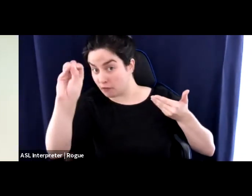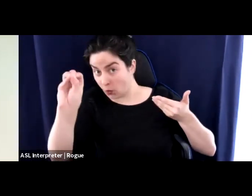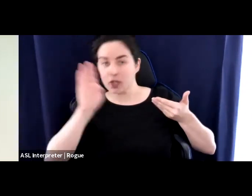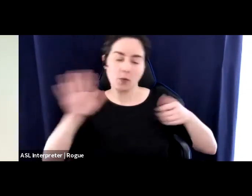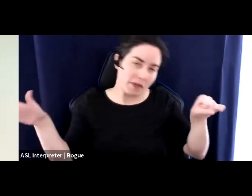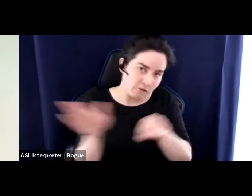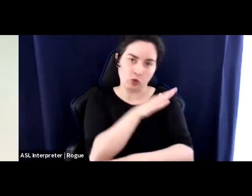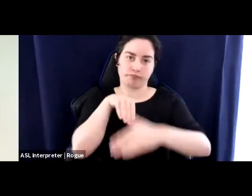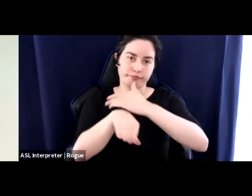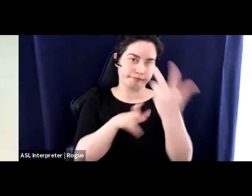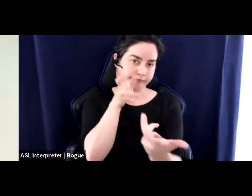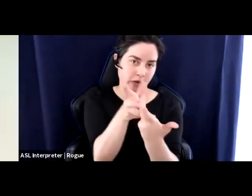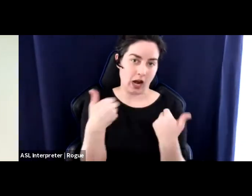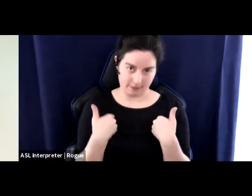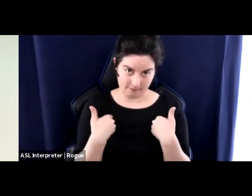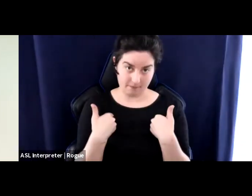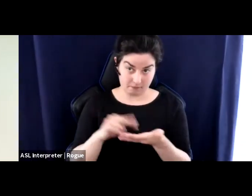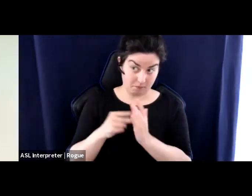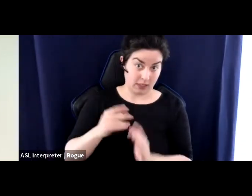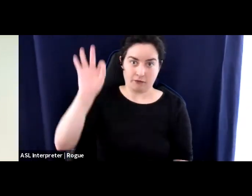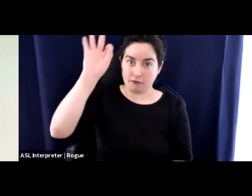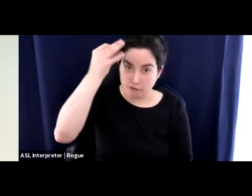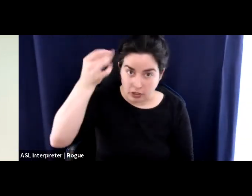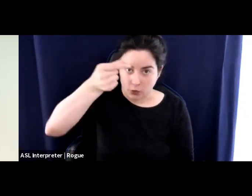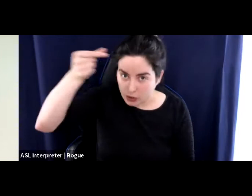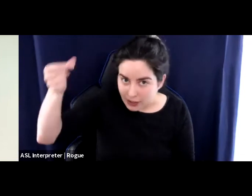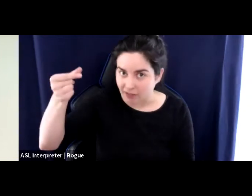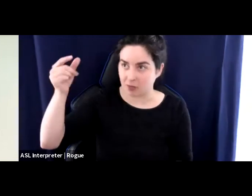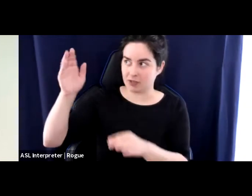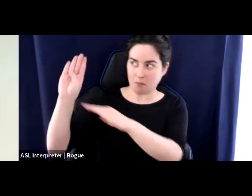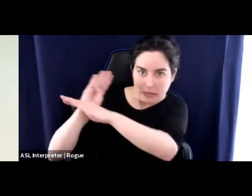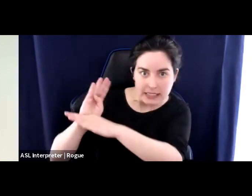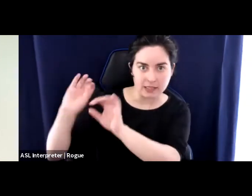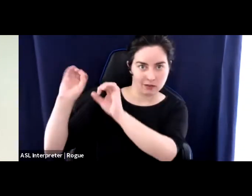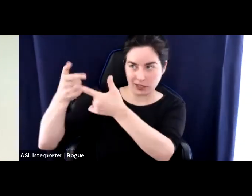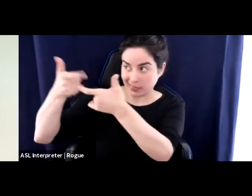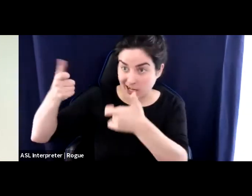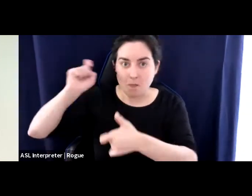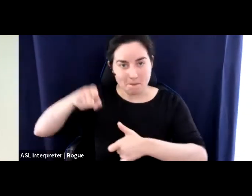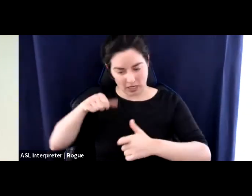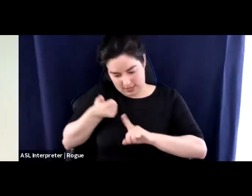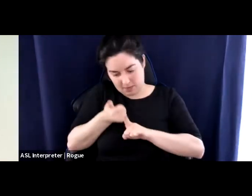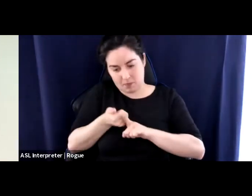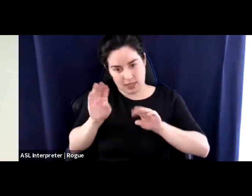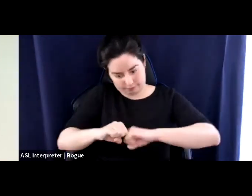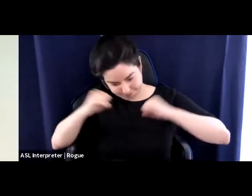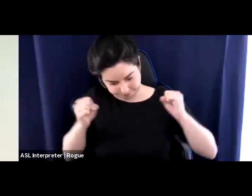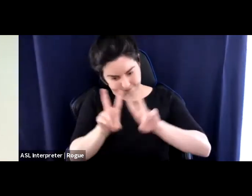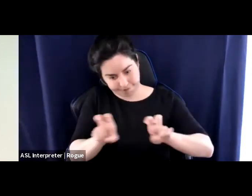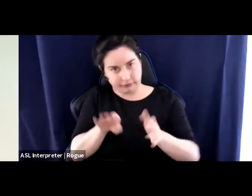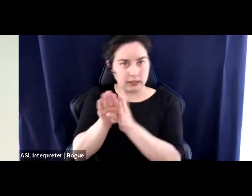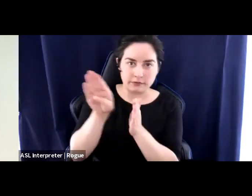requires those federal government and businesses and organizations to develop accessibility plans and